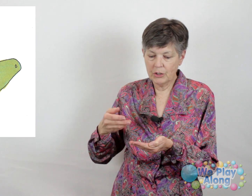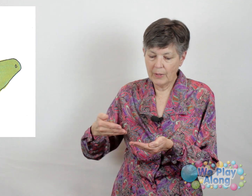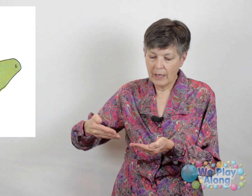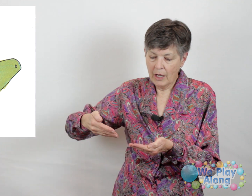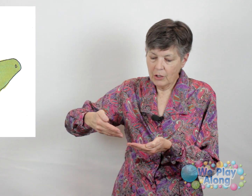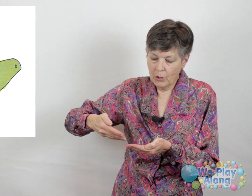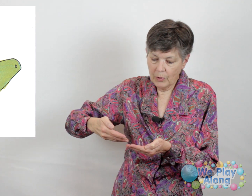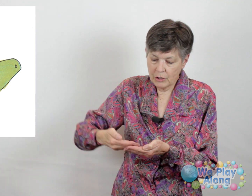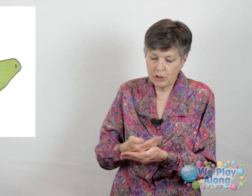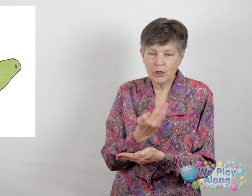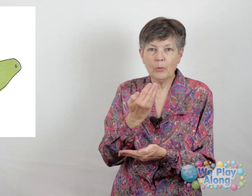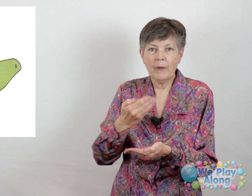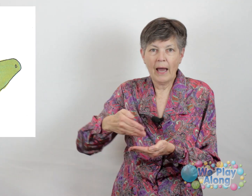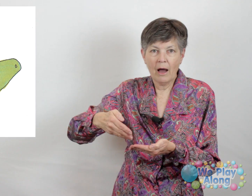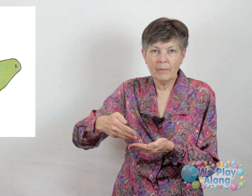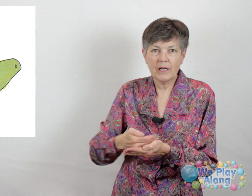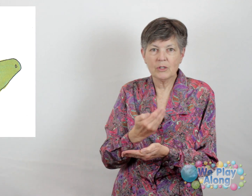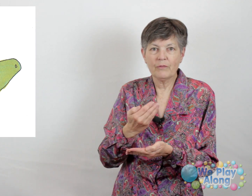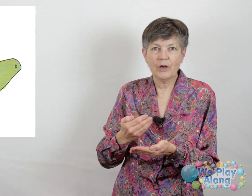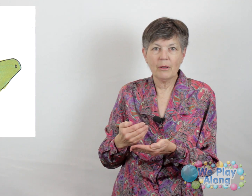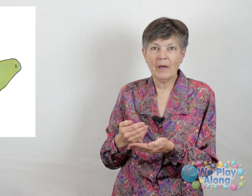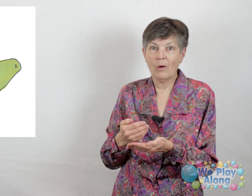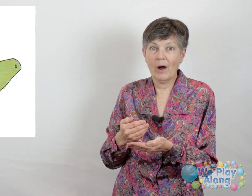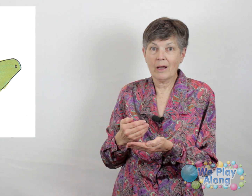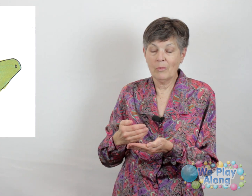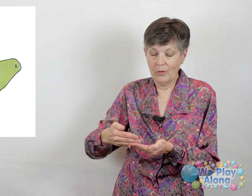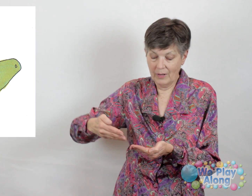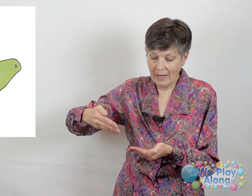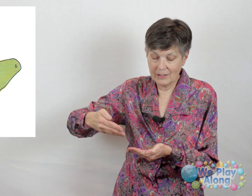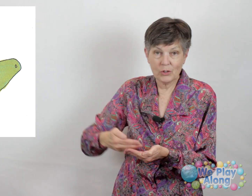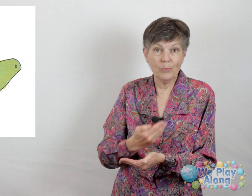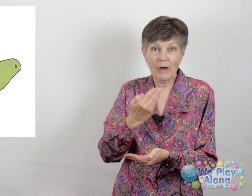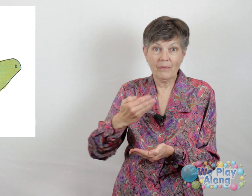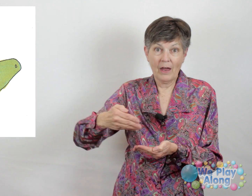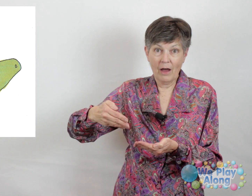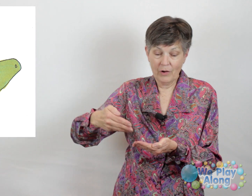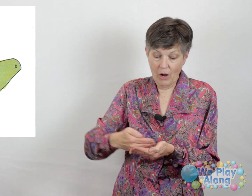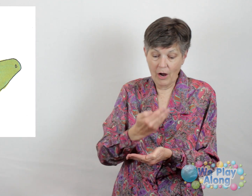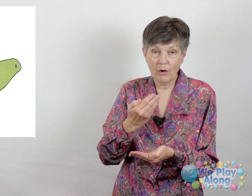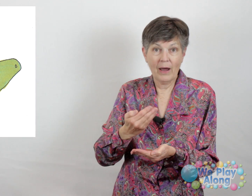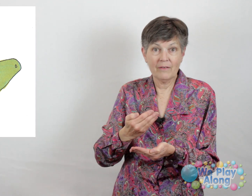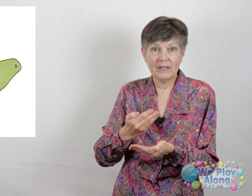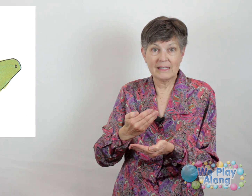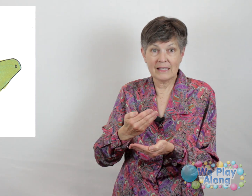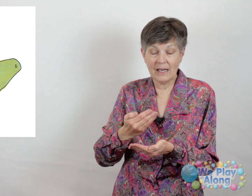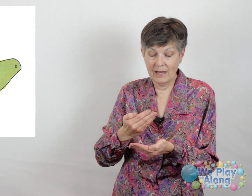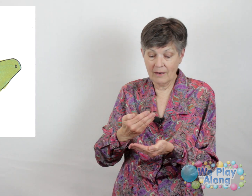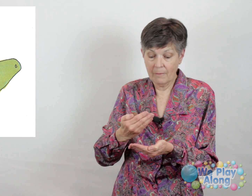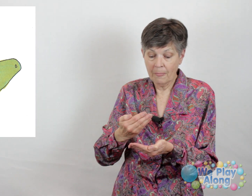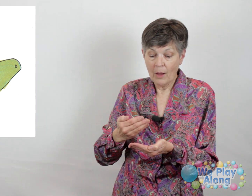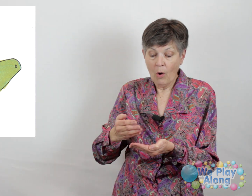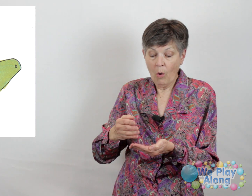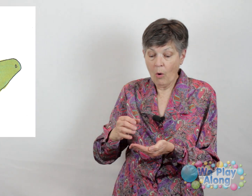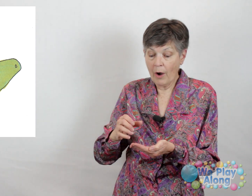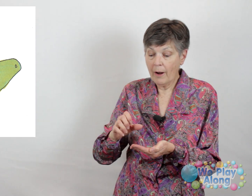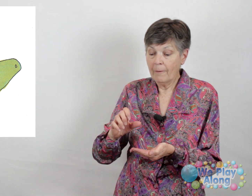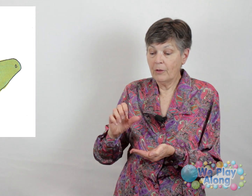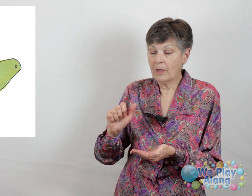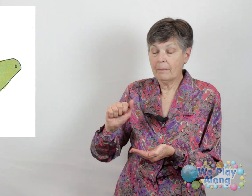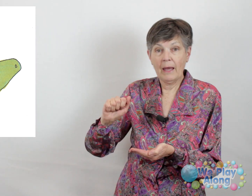it. You would scoop it out, because if you're going to make guacamole, you got to scoop out that avocado out of its skin. Or you can